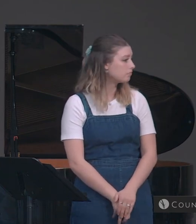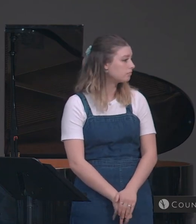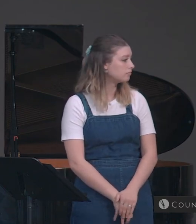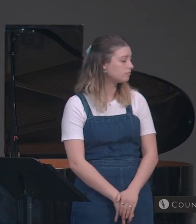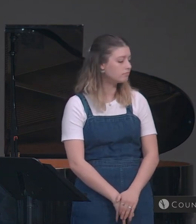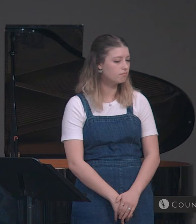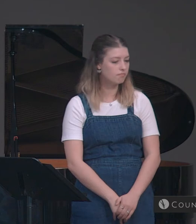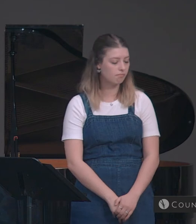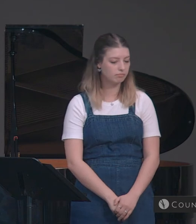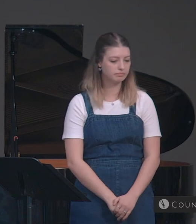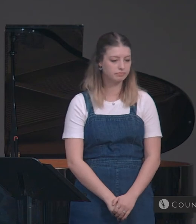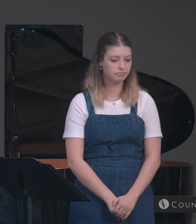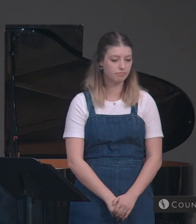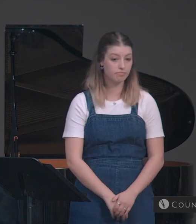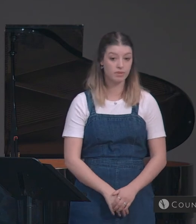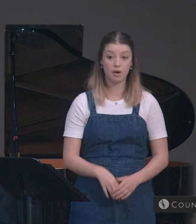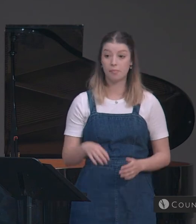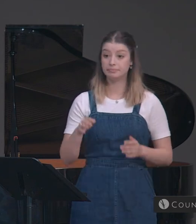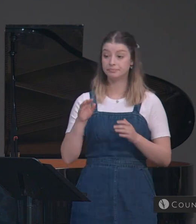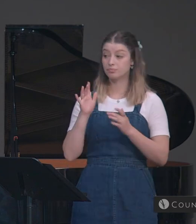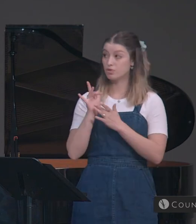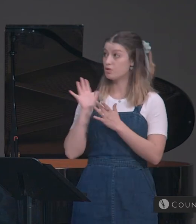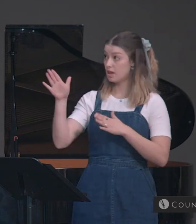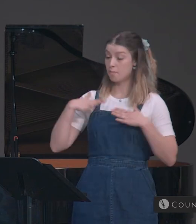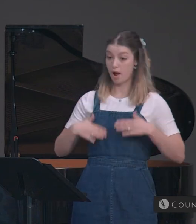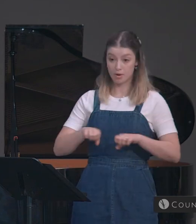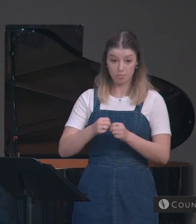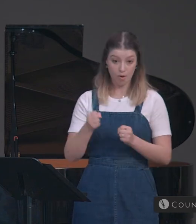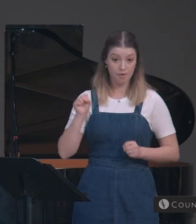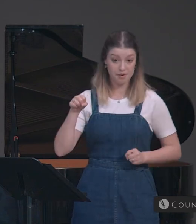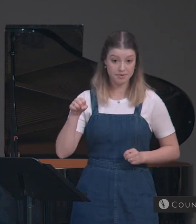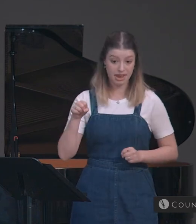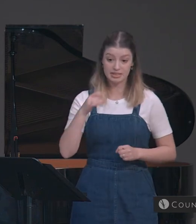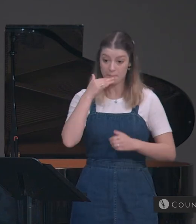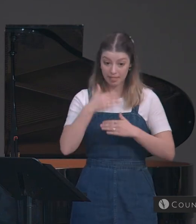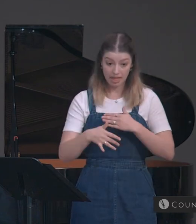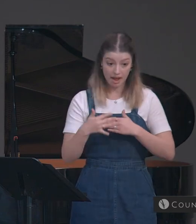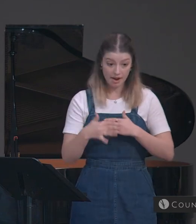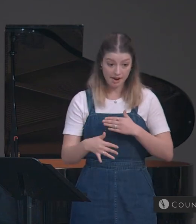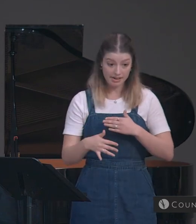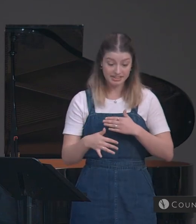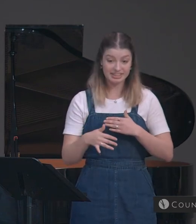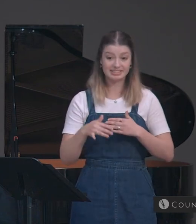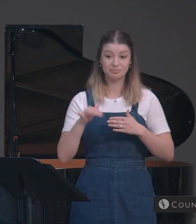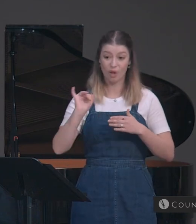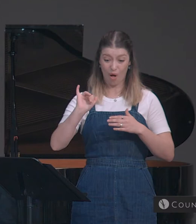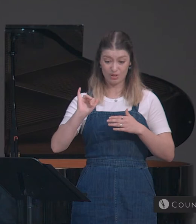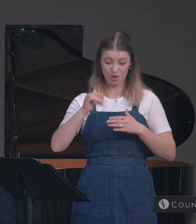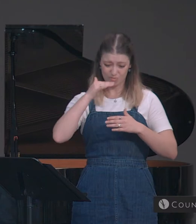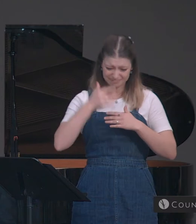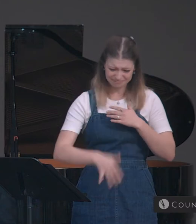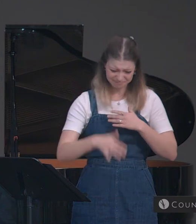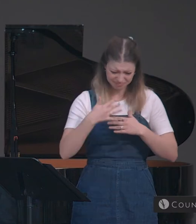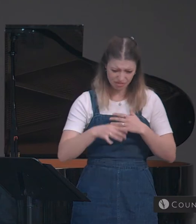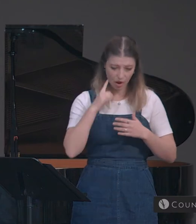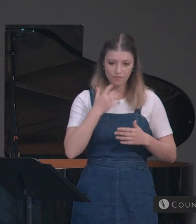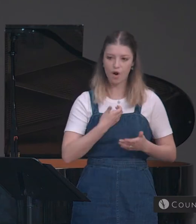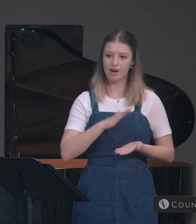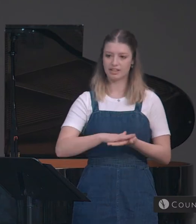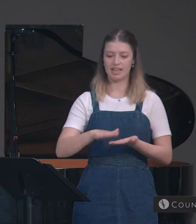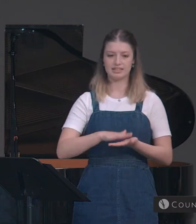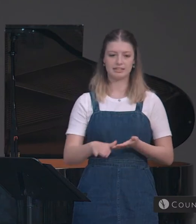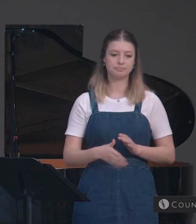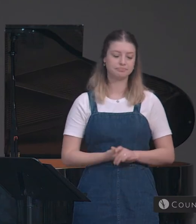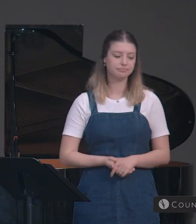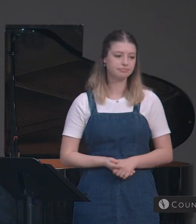Not only was Christ's body broken for us, His blood was shed for our cleansing. I'm going to ask